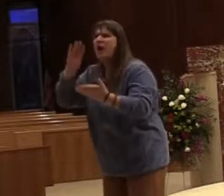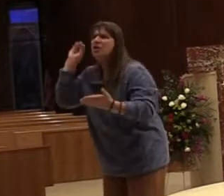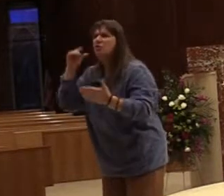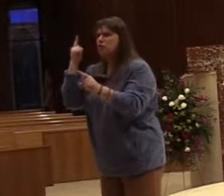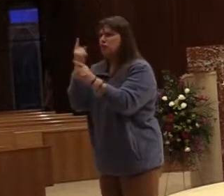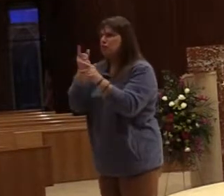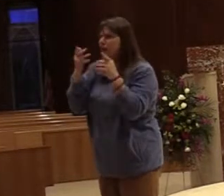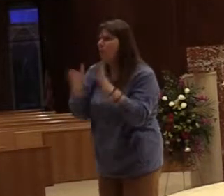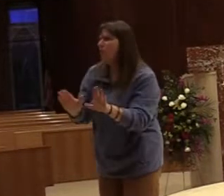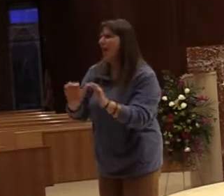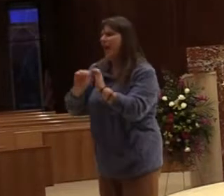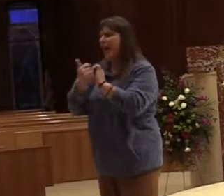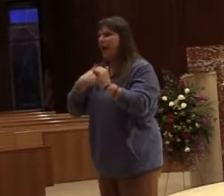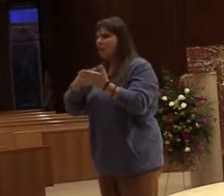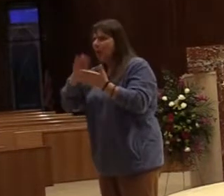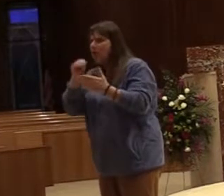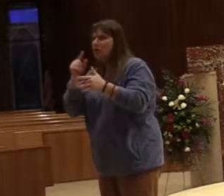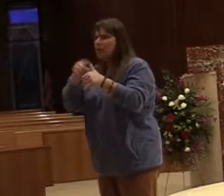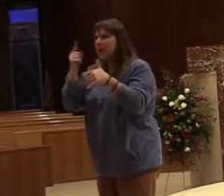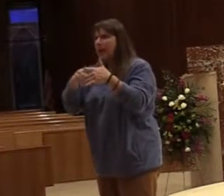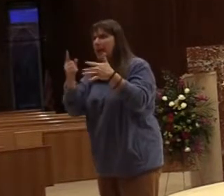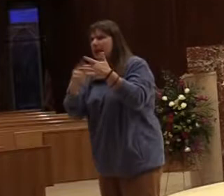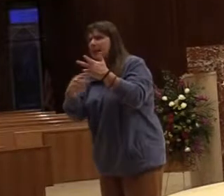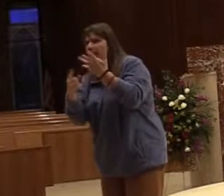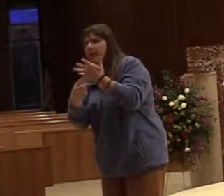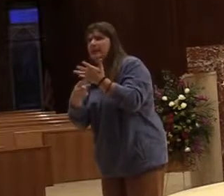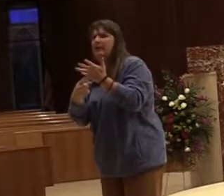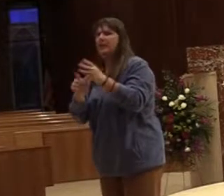give the most compassion to in our daily lives.